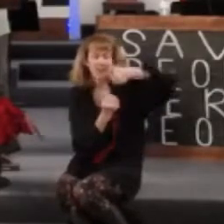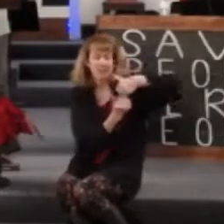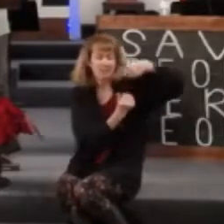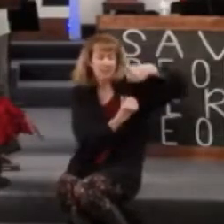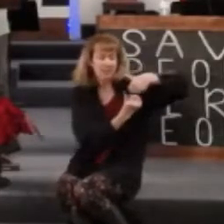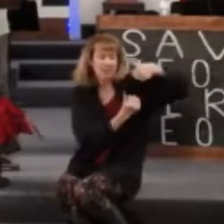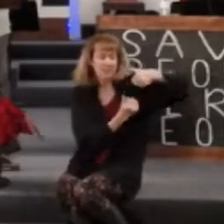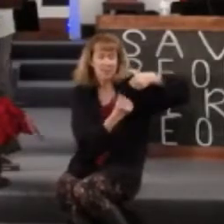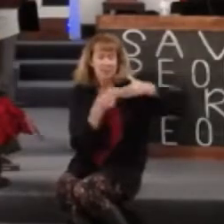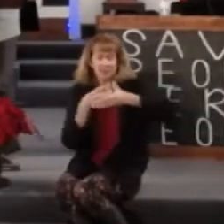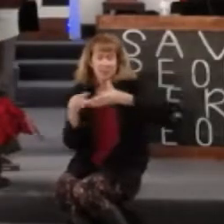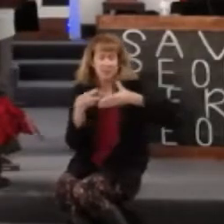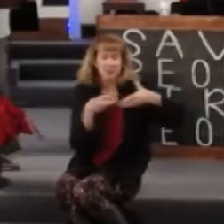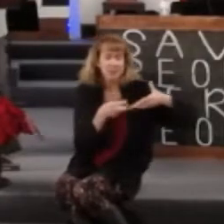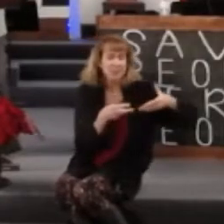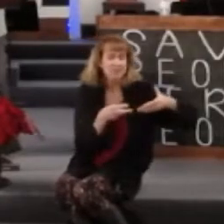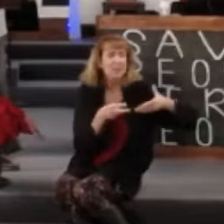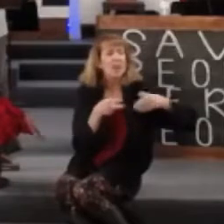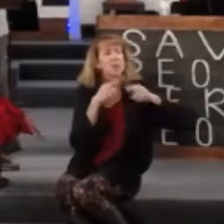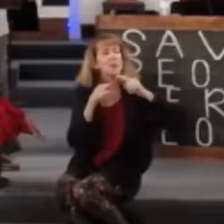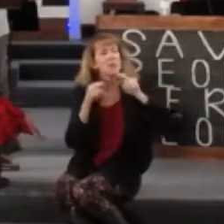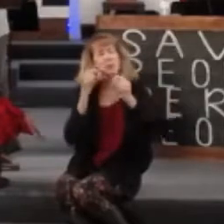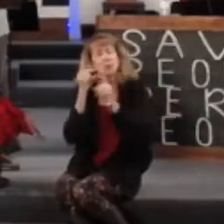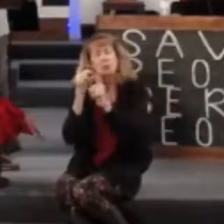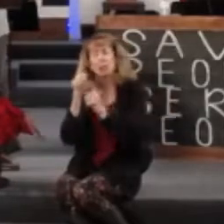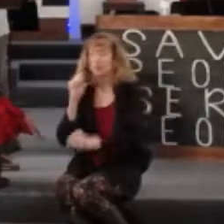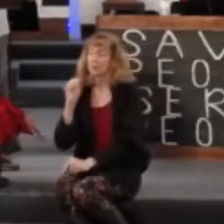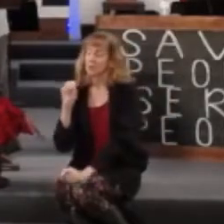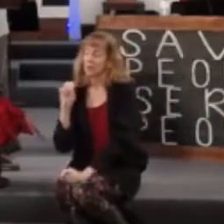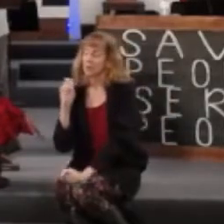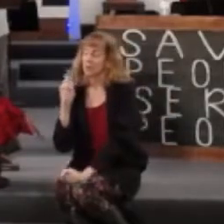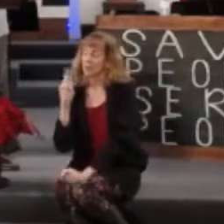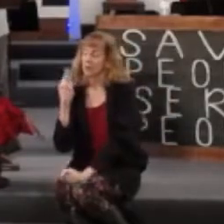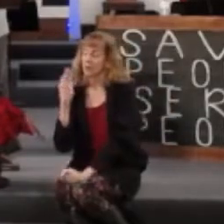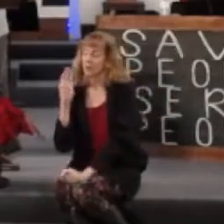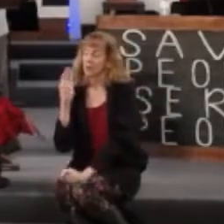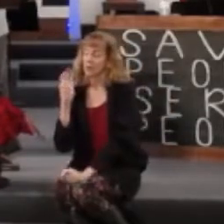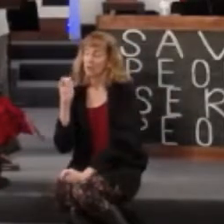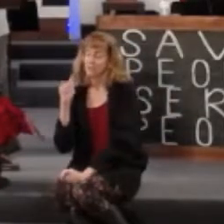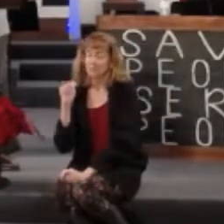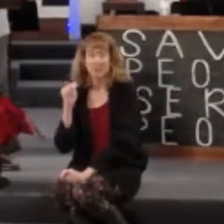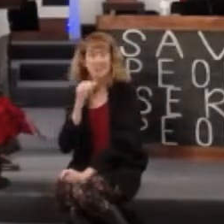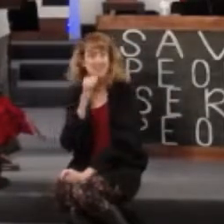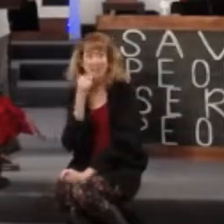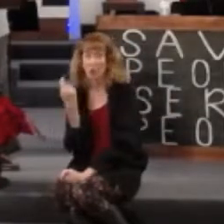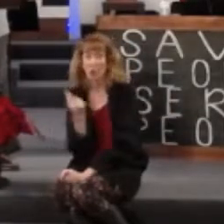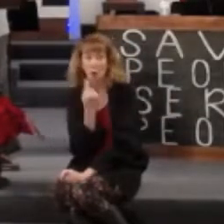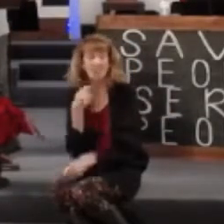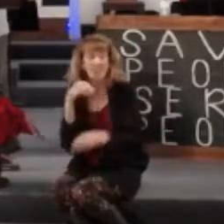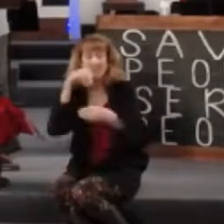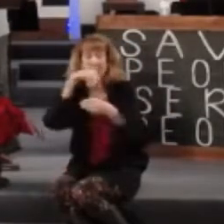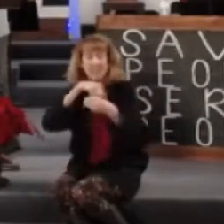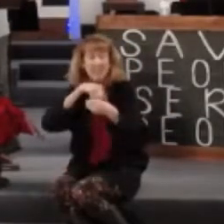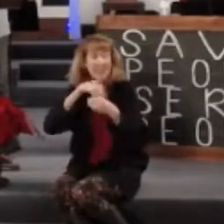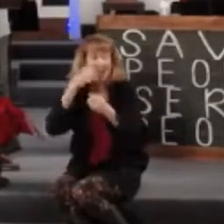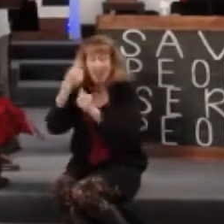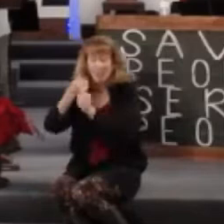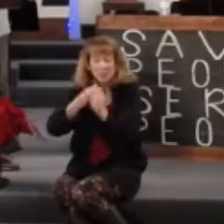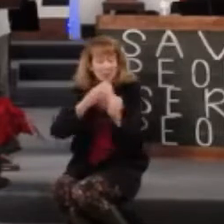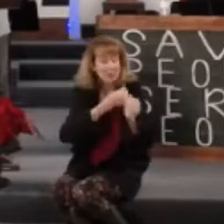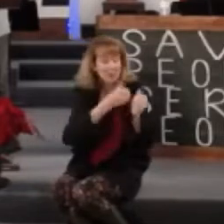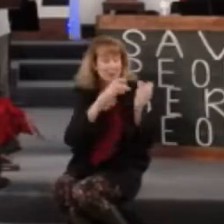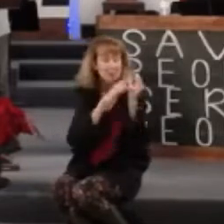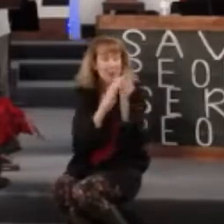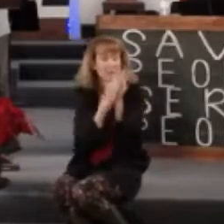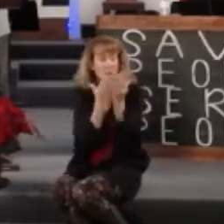passage. Because the English word submit isn't in the Greek in verse 22 where it's talking about wives submitting. It's pulled down